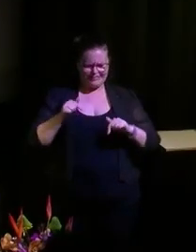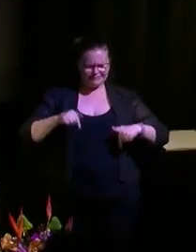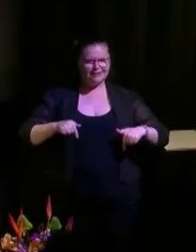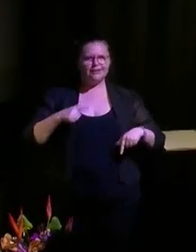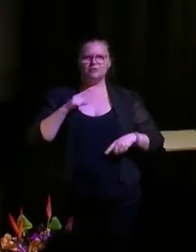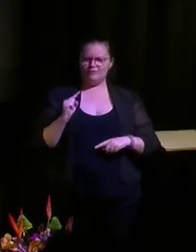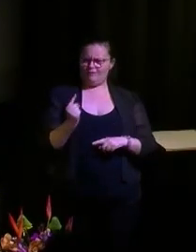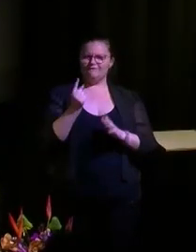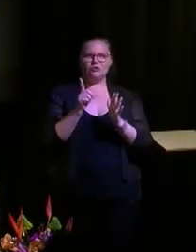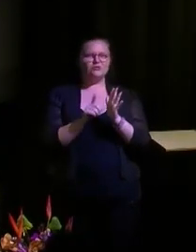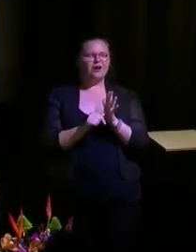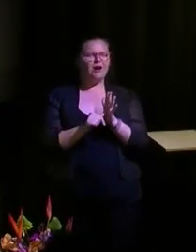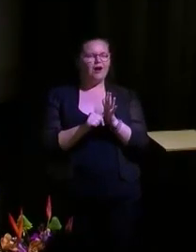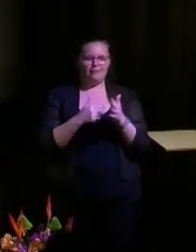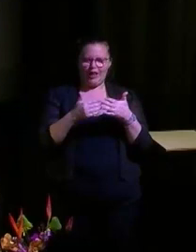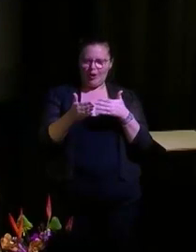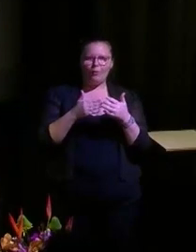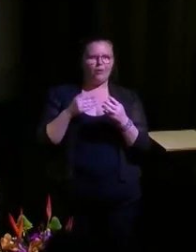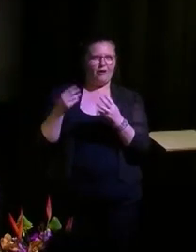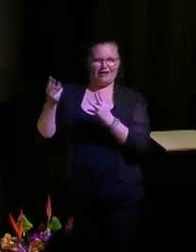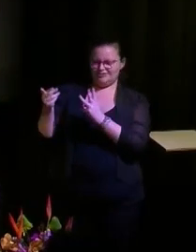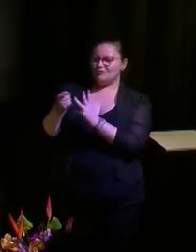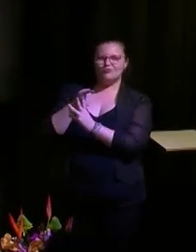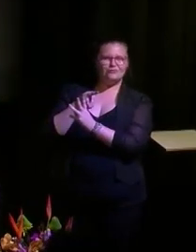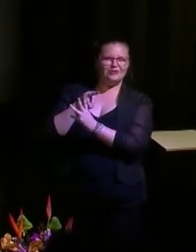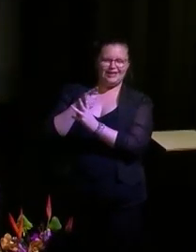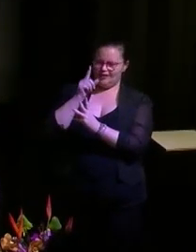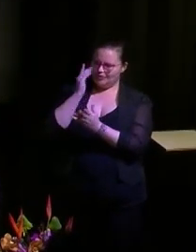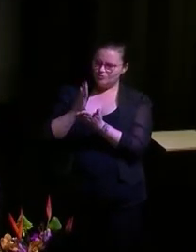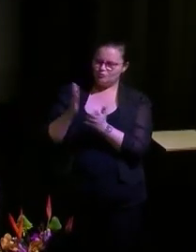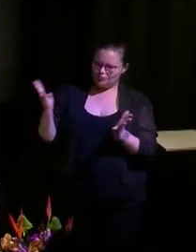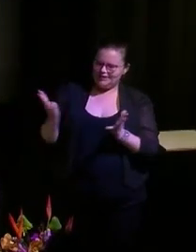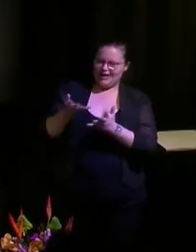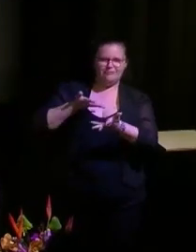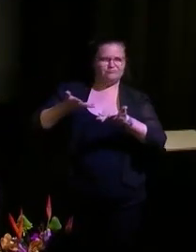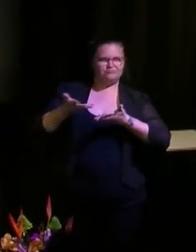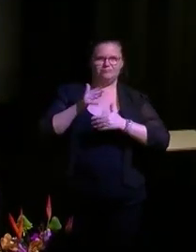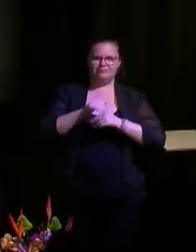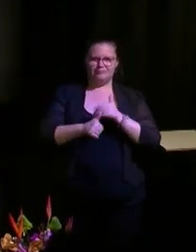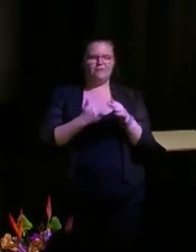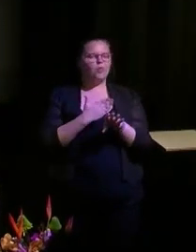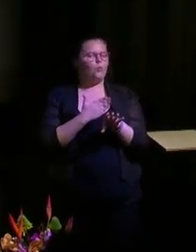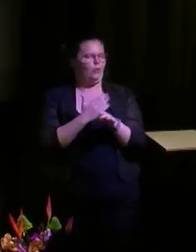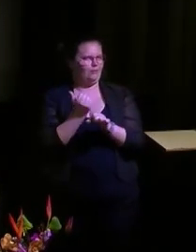time we've been able to bring Gail, Judy and Katina together to talk about this exhibition and the work that was